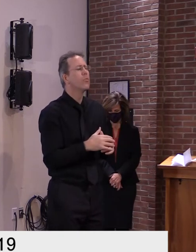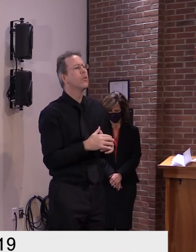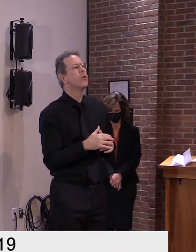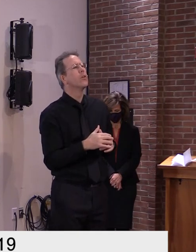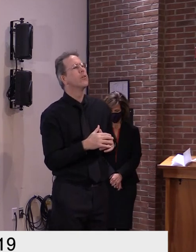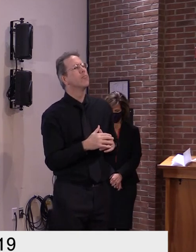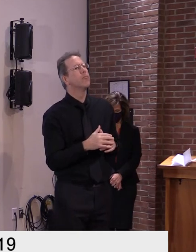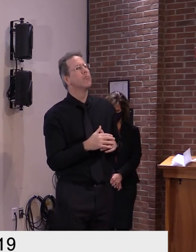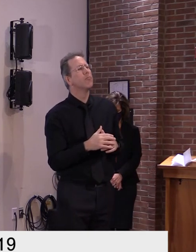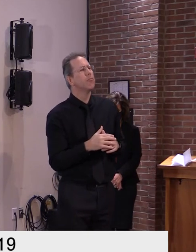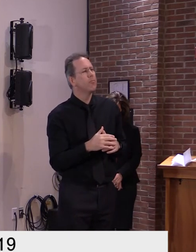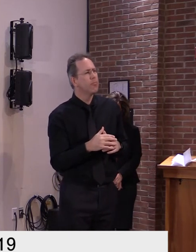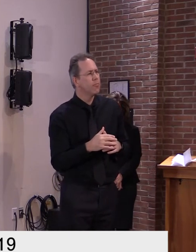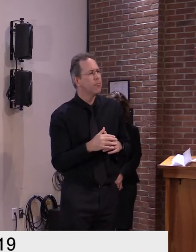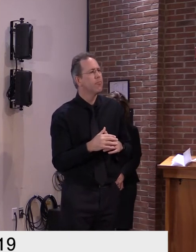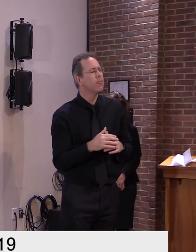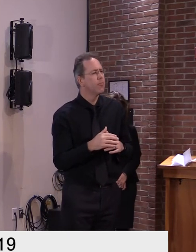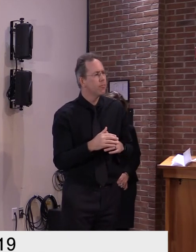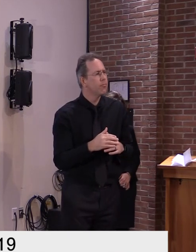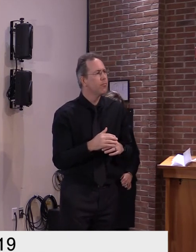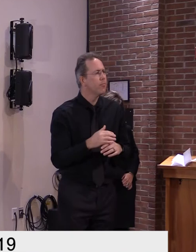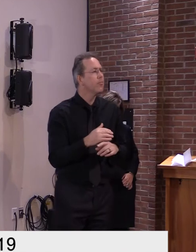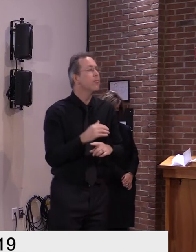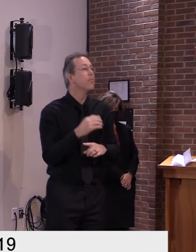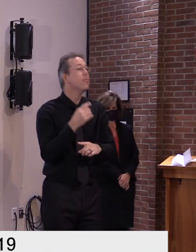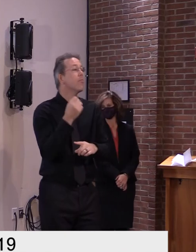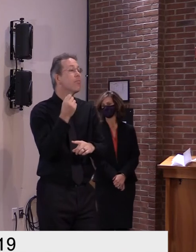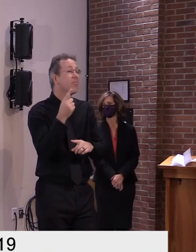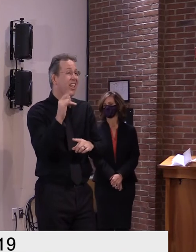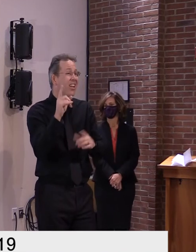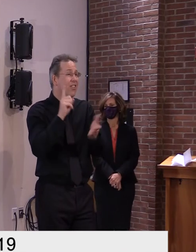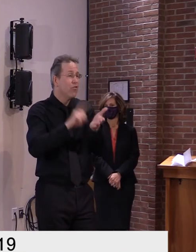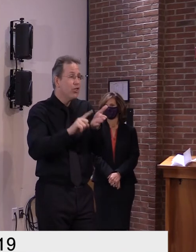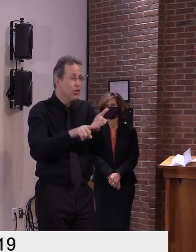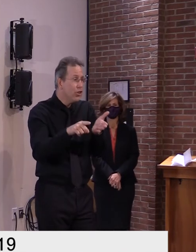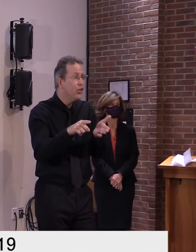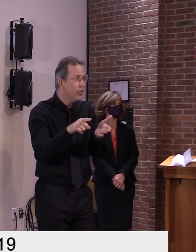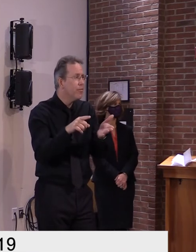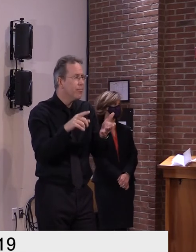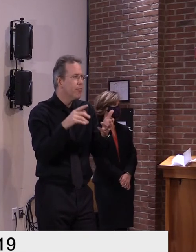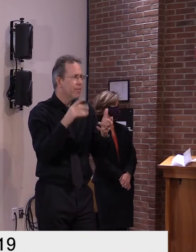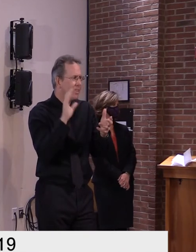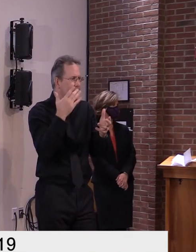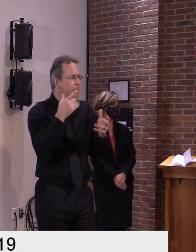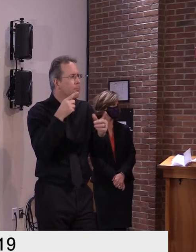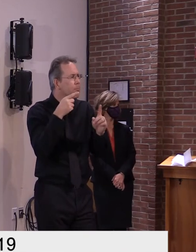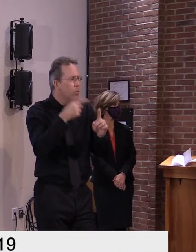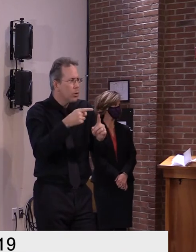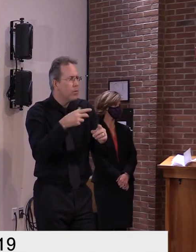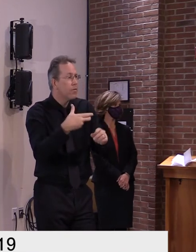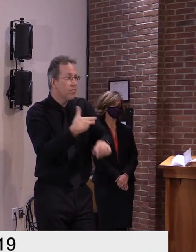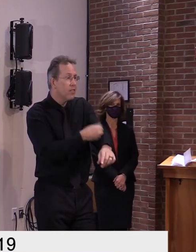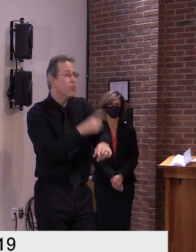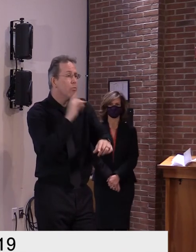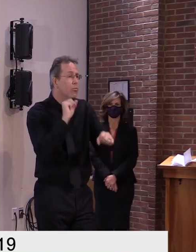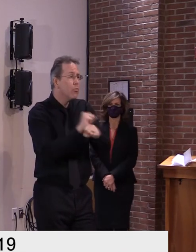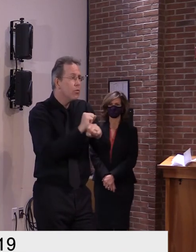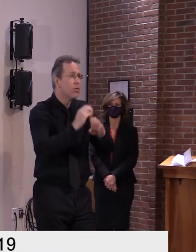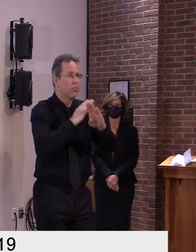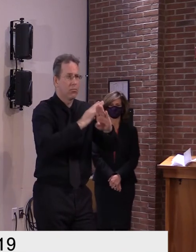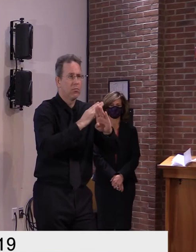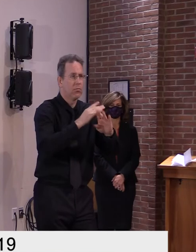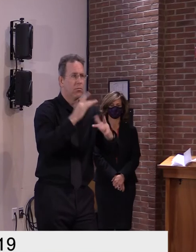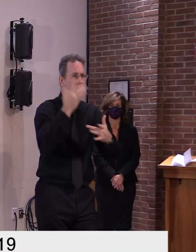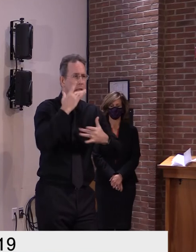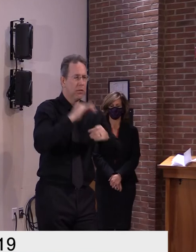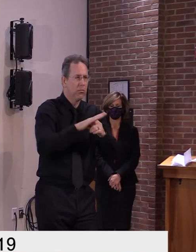people. It's really trying to prevent people from getting sick from this virus and having any of the other